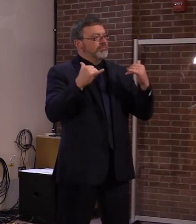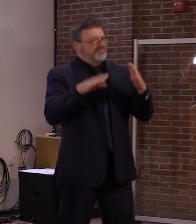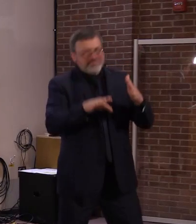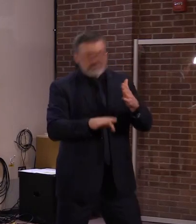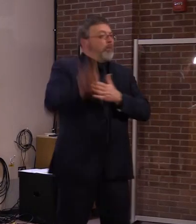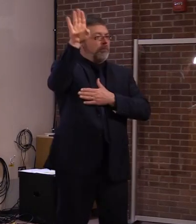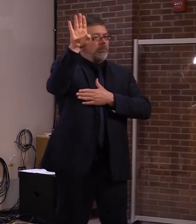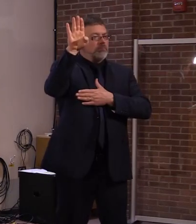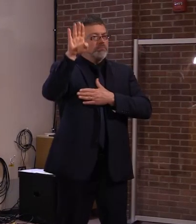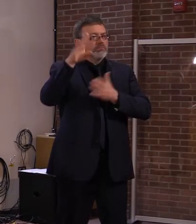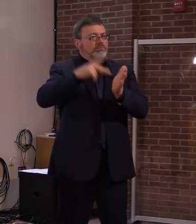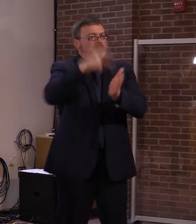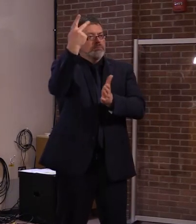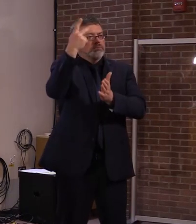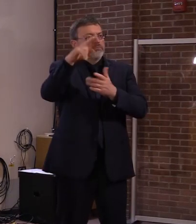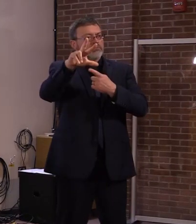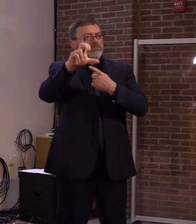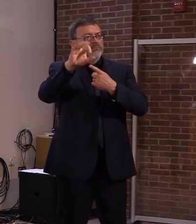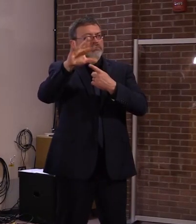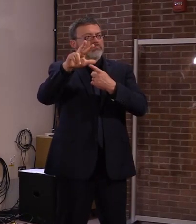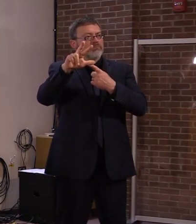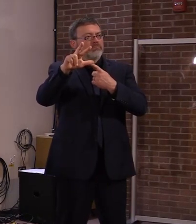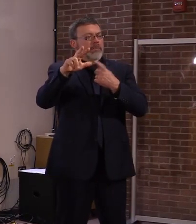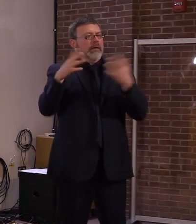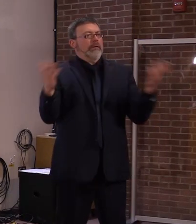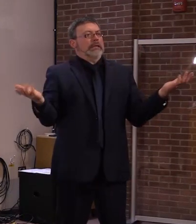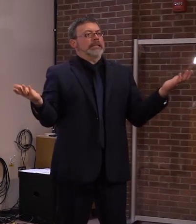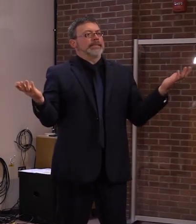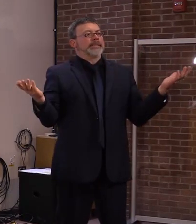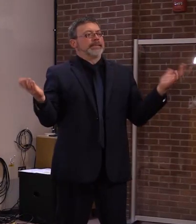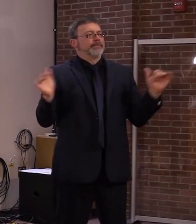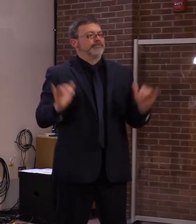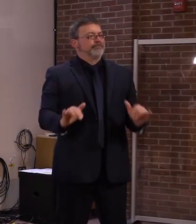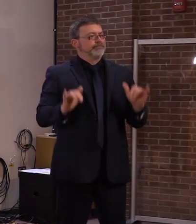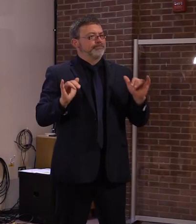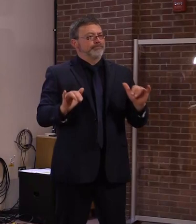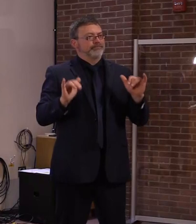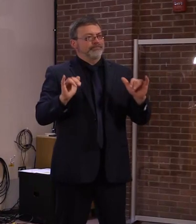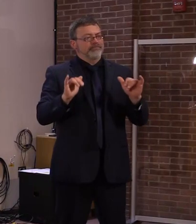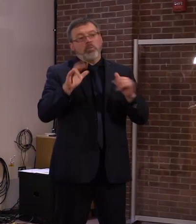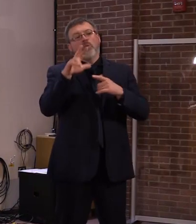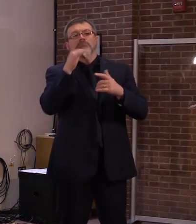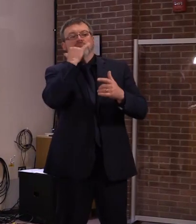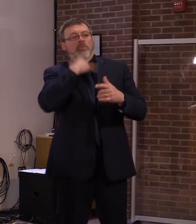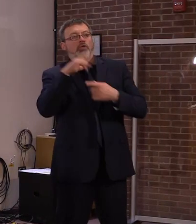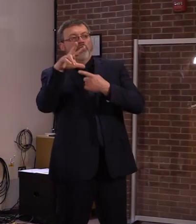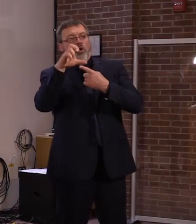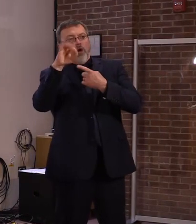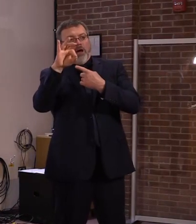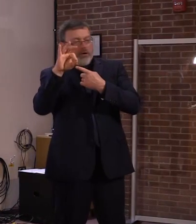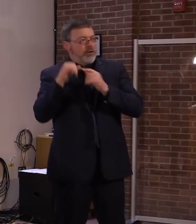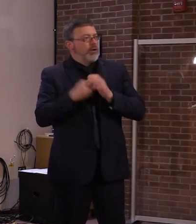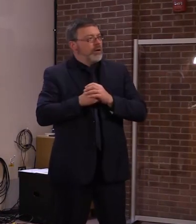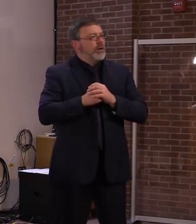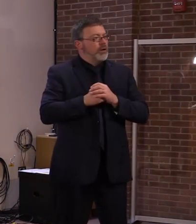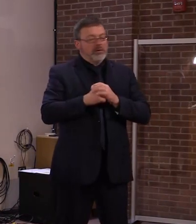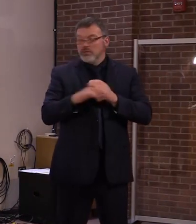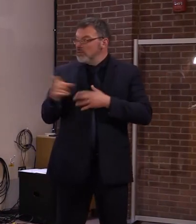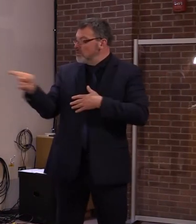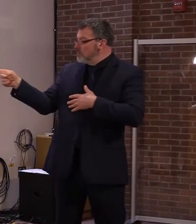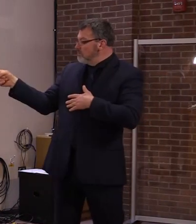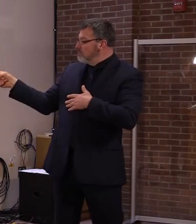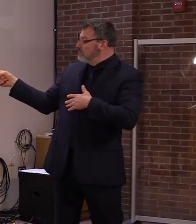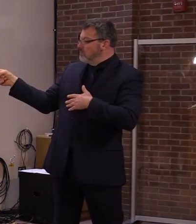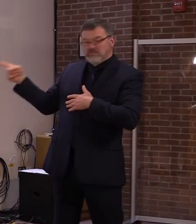per day, so you can get a sense of the size of that increase. Looking at the next slide, you can similarly see the weekly